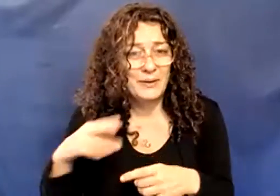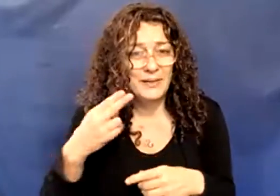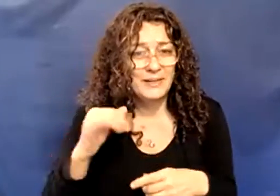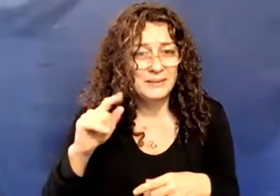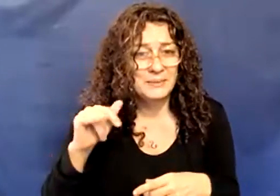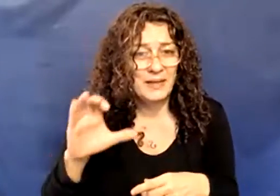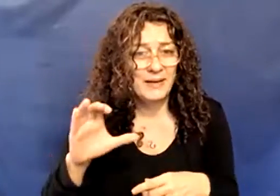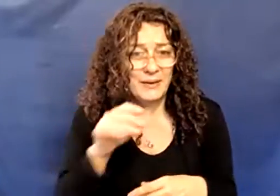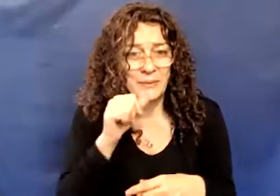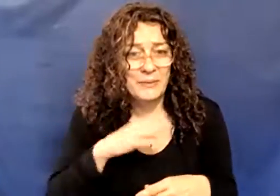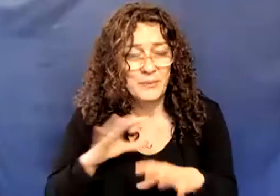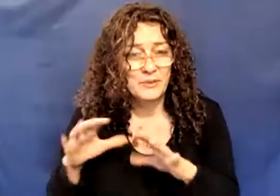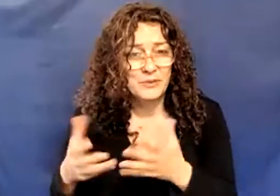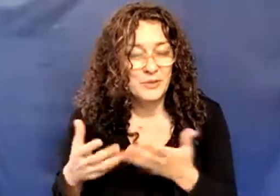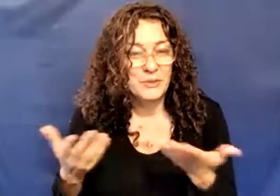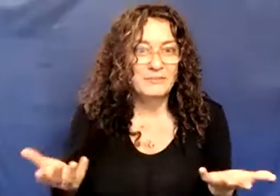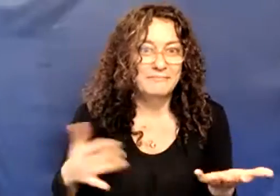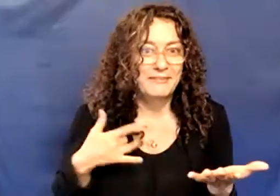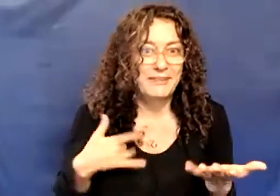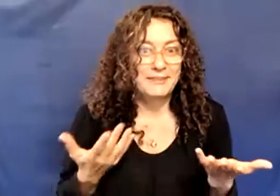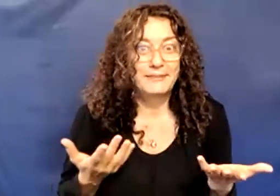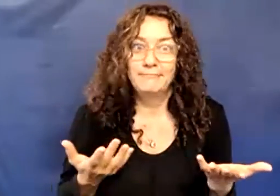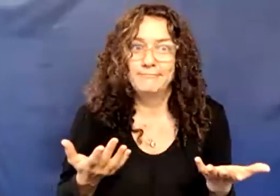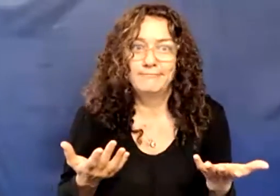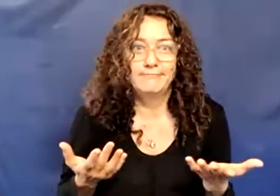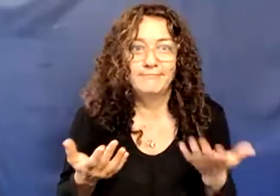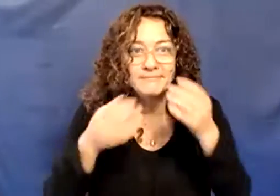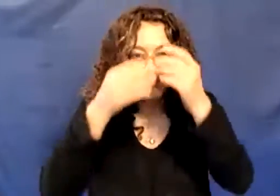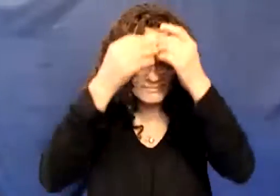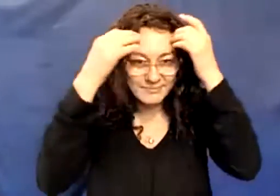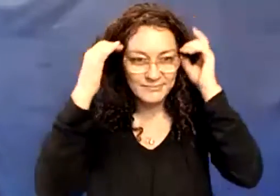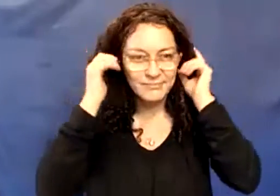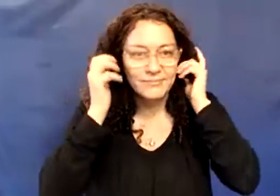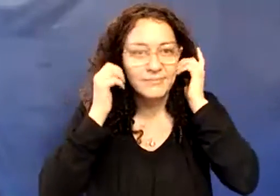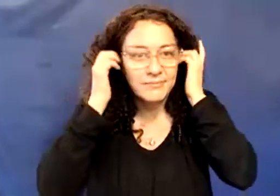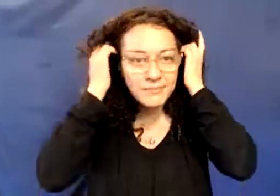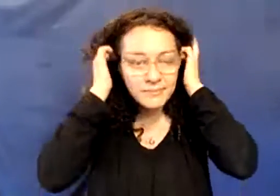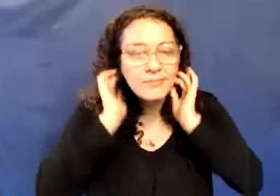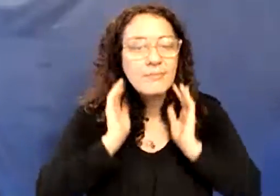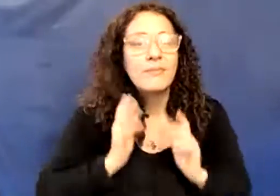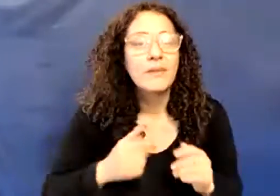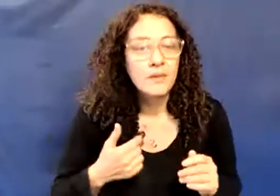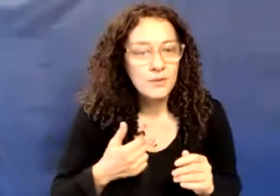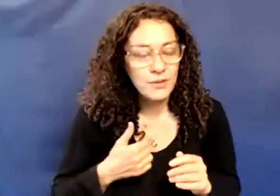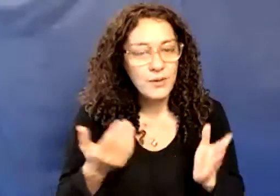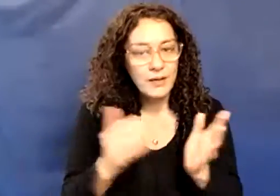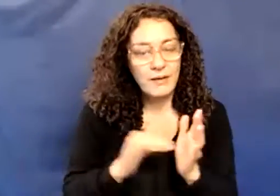one of the things that I remember about being the area archives chair the most was the times that I would